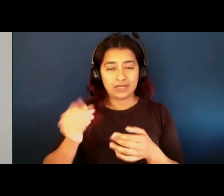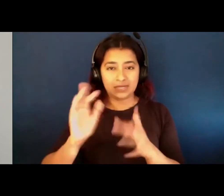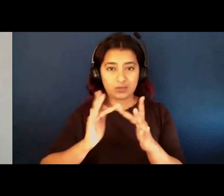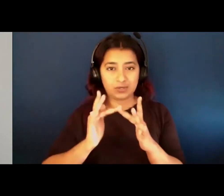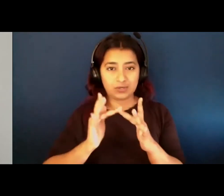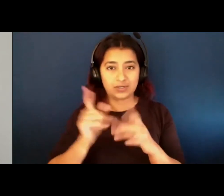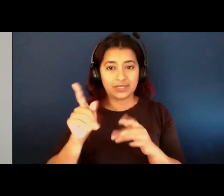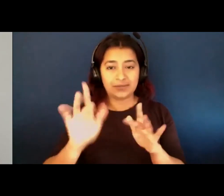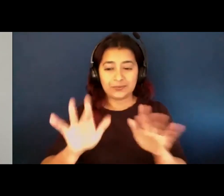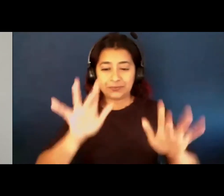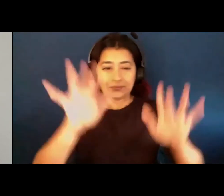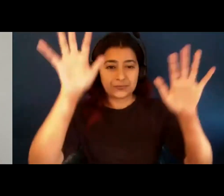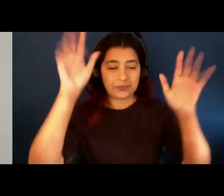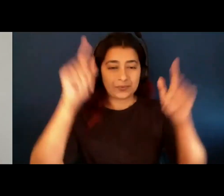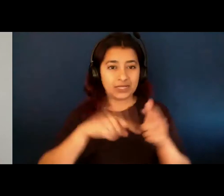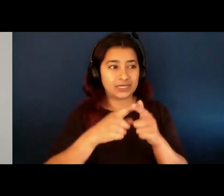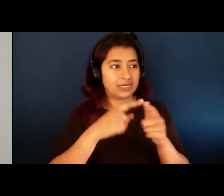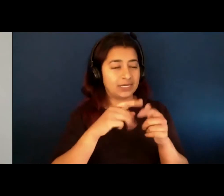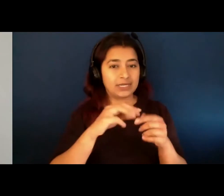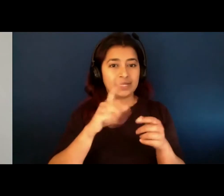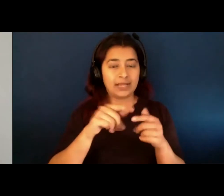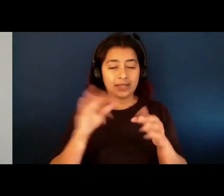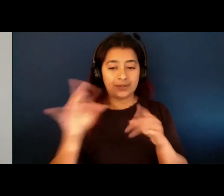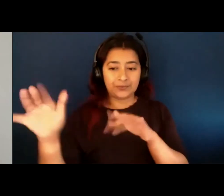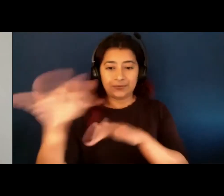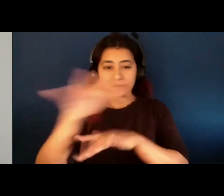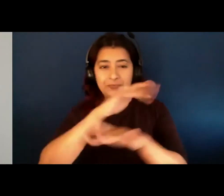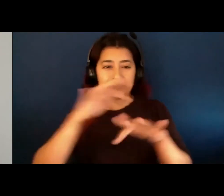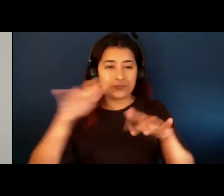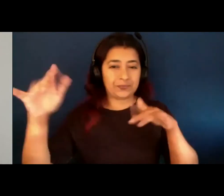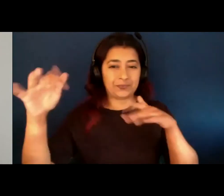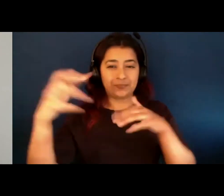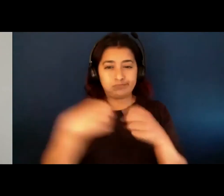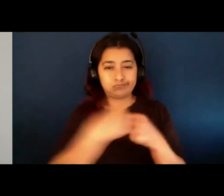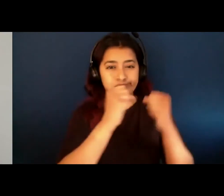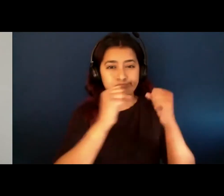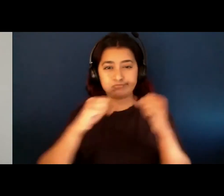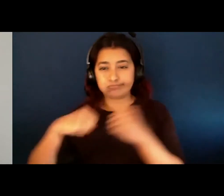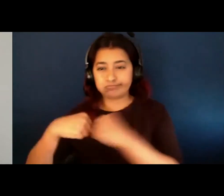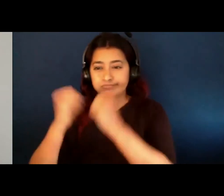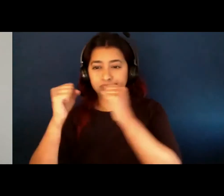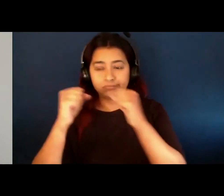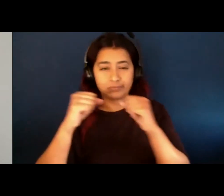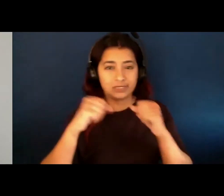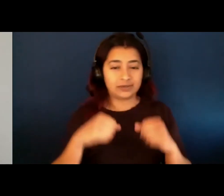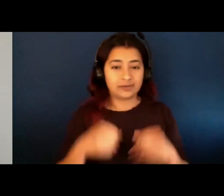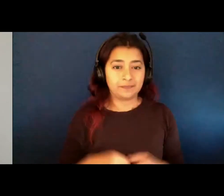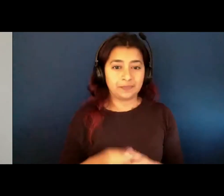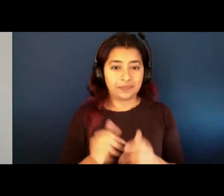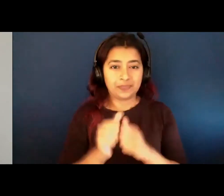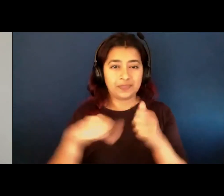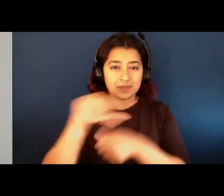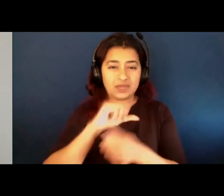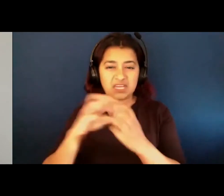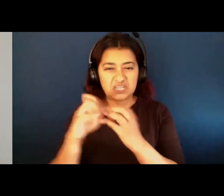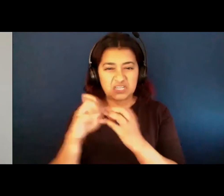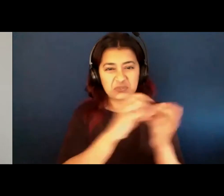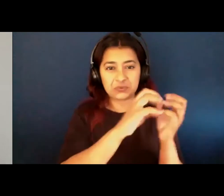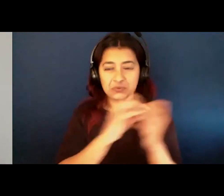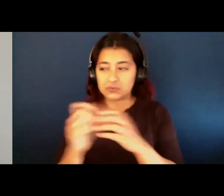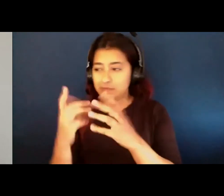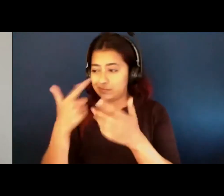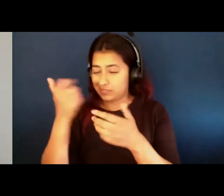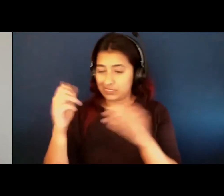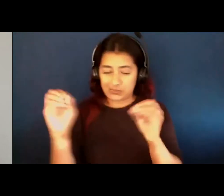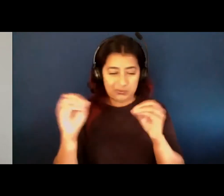moved until they began flying in reverse and wheeling and dealing and colliding and scrapping with one another because there was no more